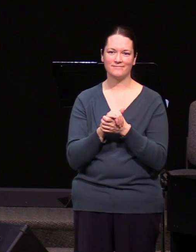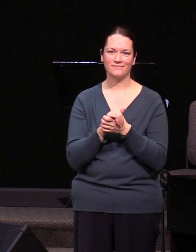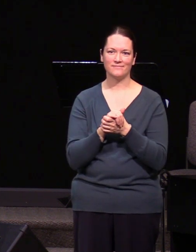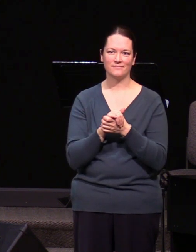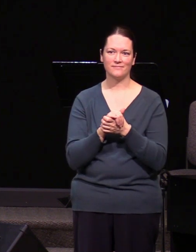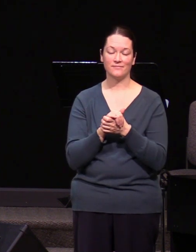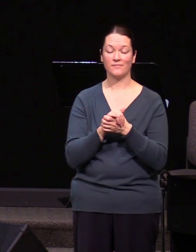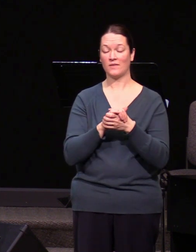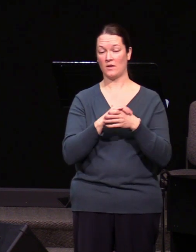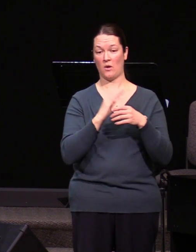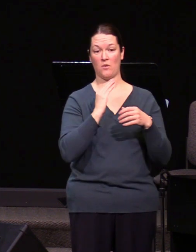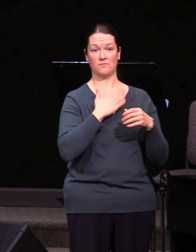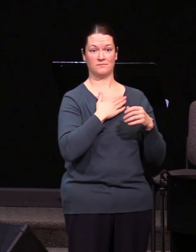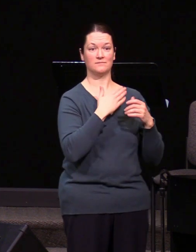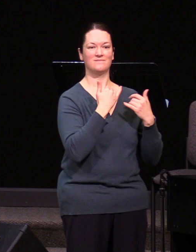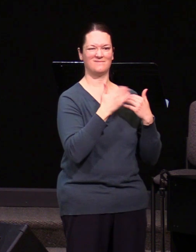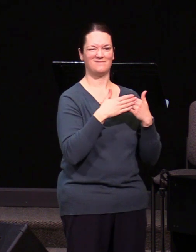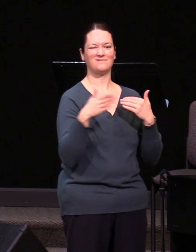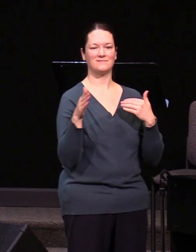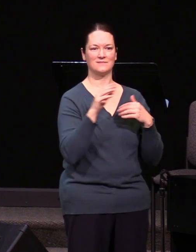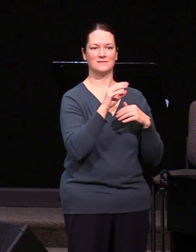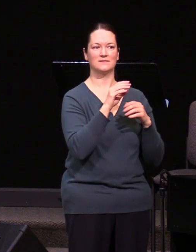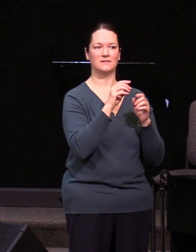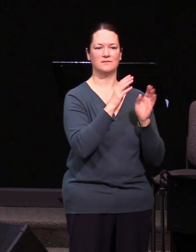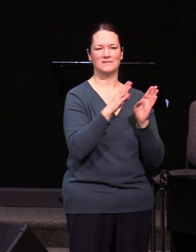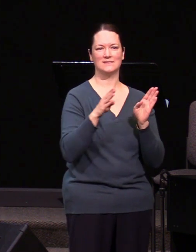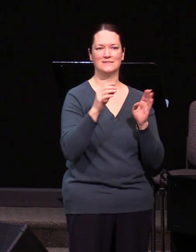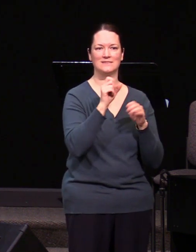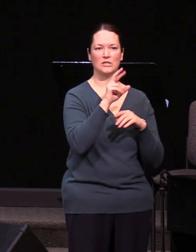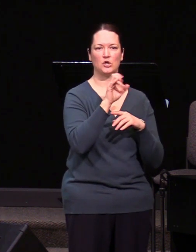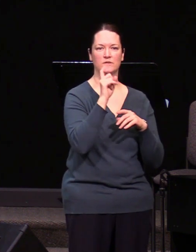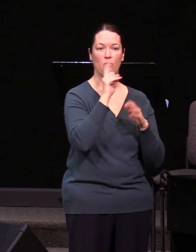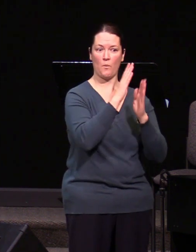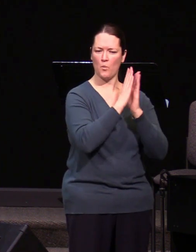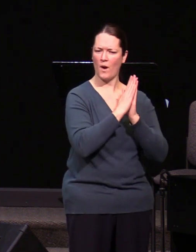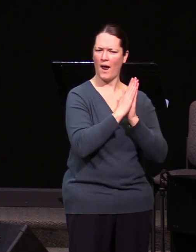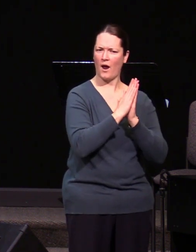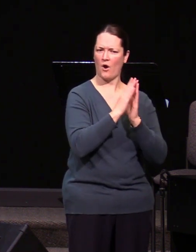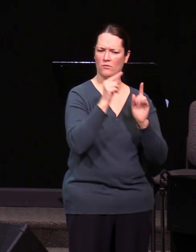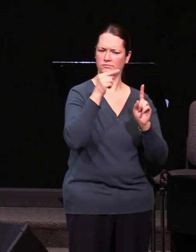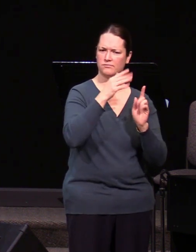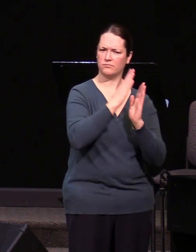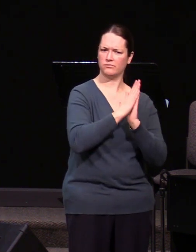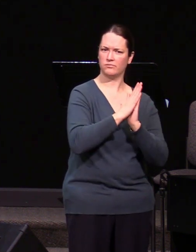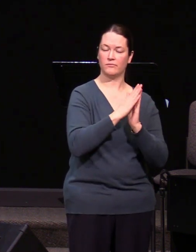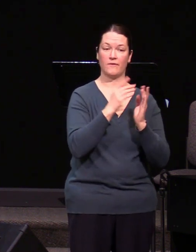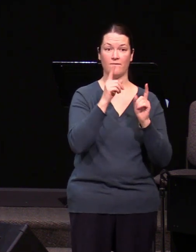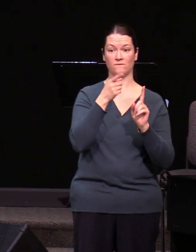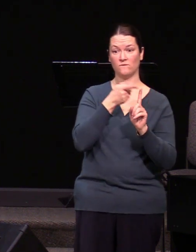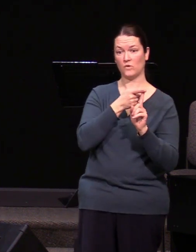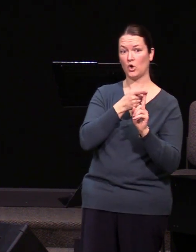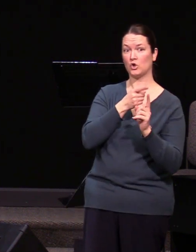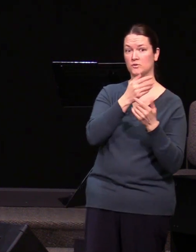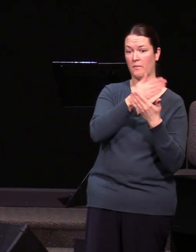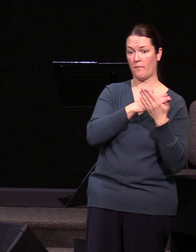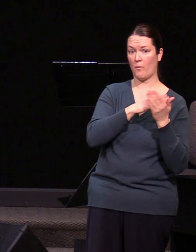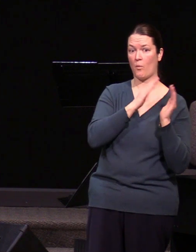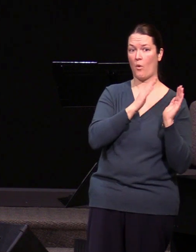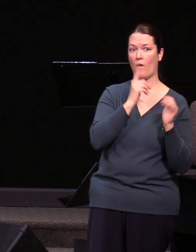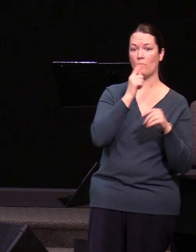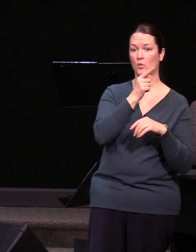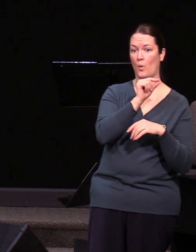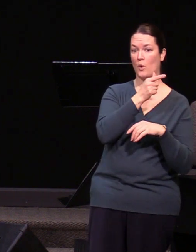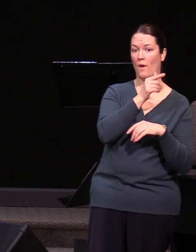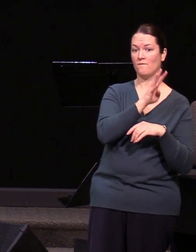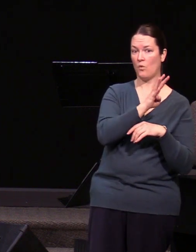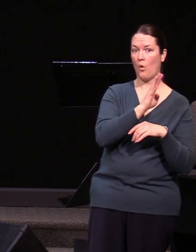So this series, Prayer, Grasping at the Heart of God, what we've been doing is we're trying to spend this first quarter, the first section of